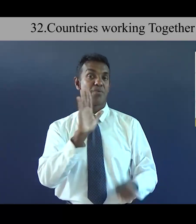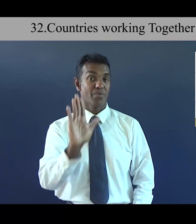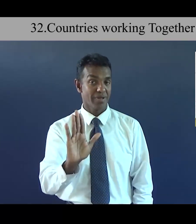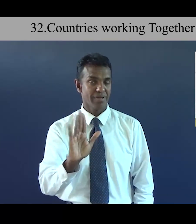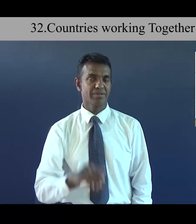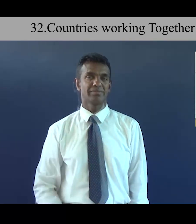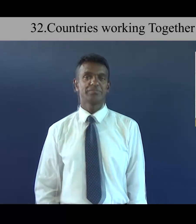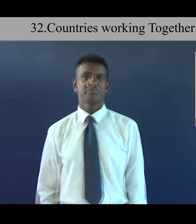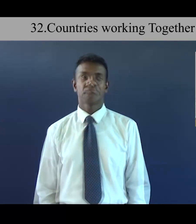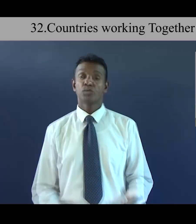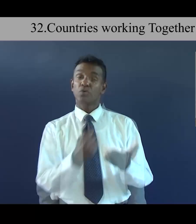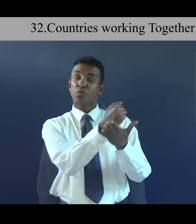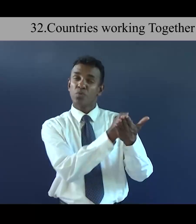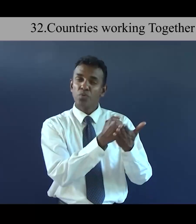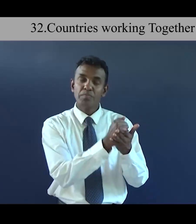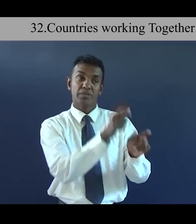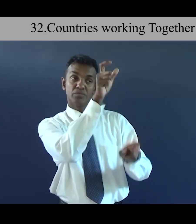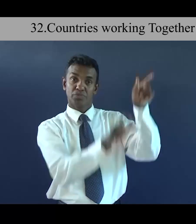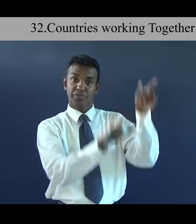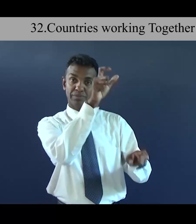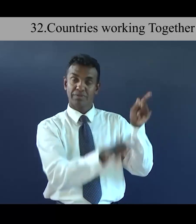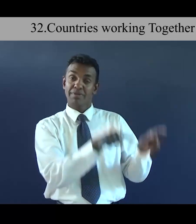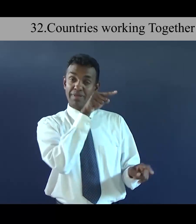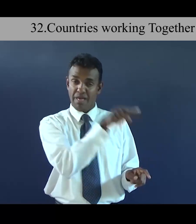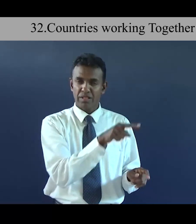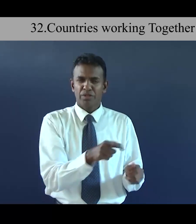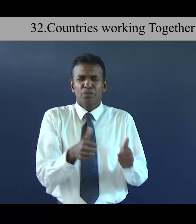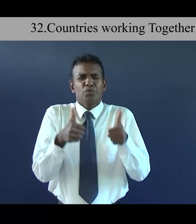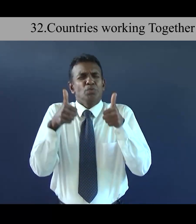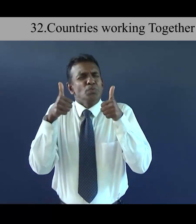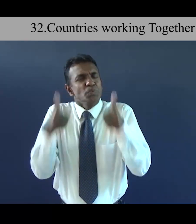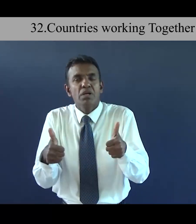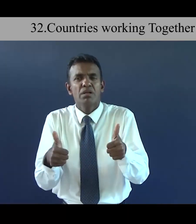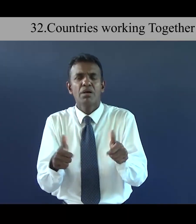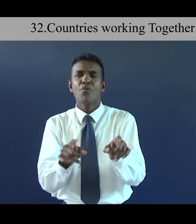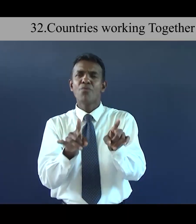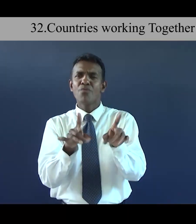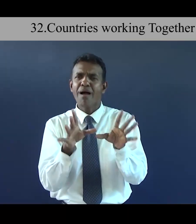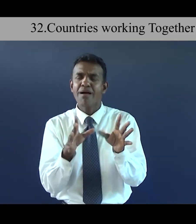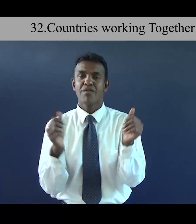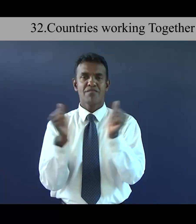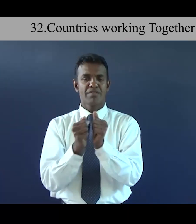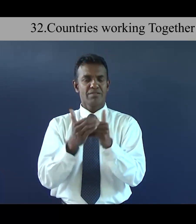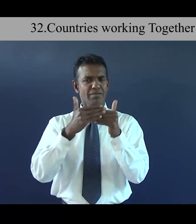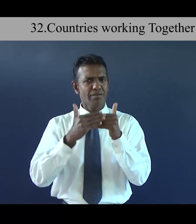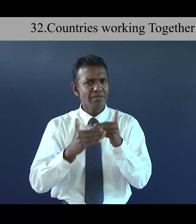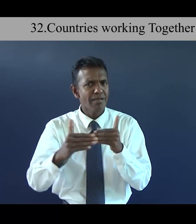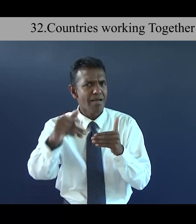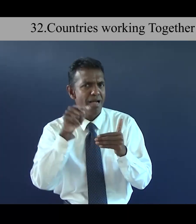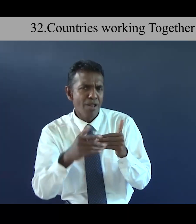Make sure that countries work together on research and share what they find